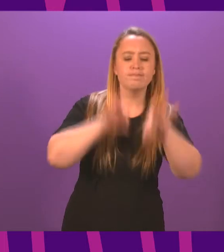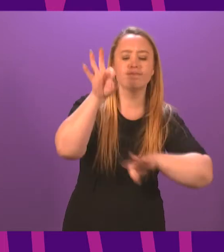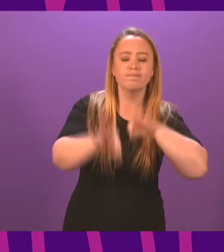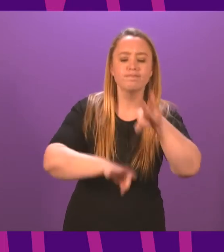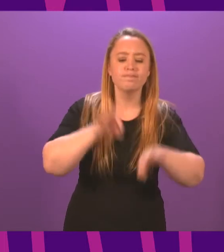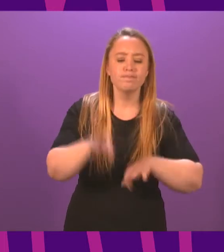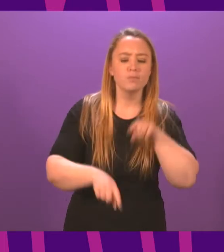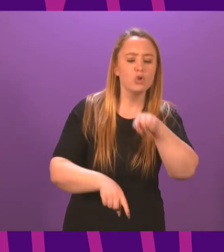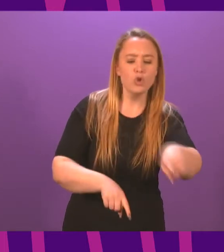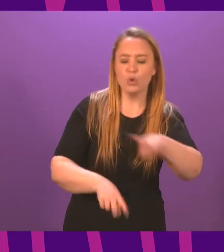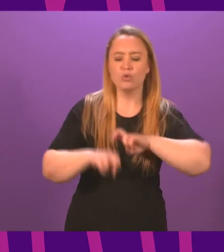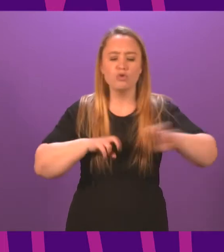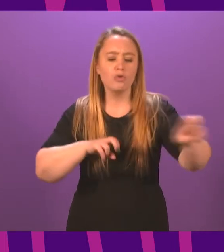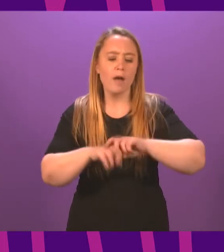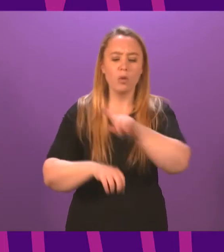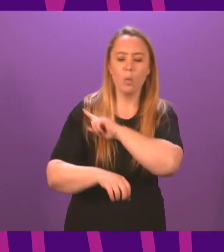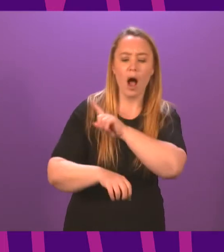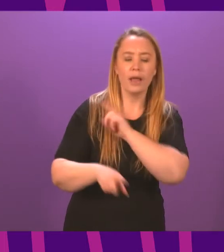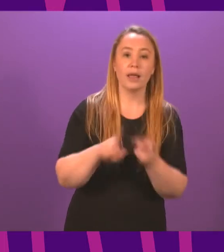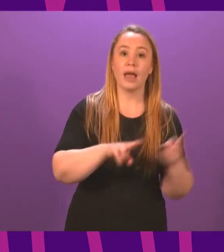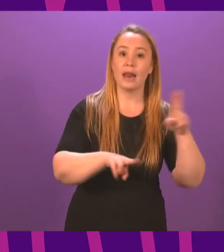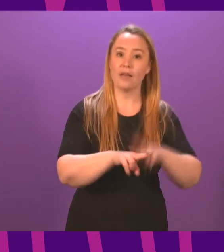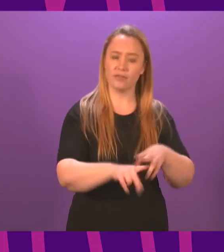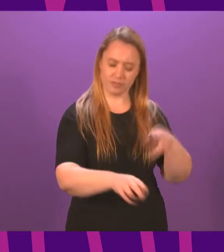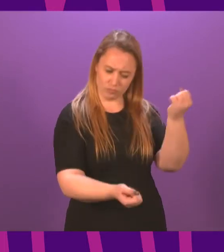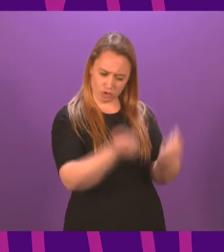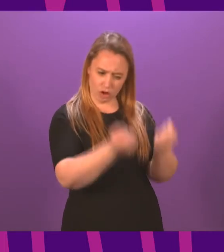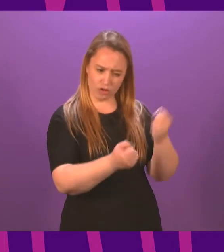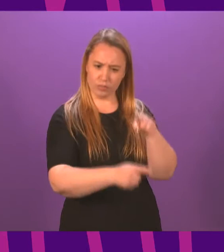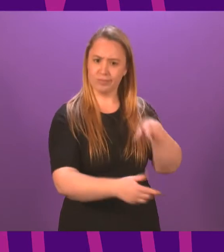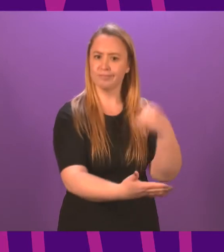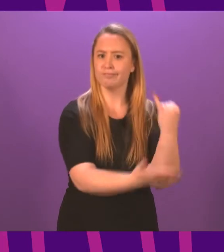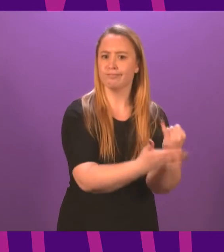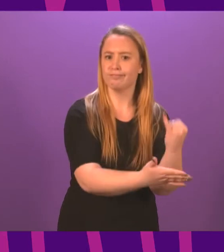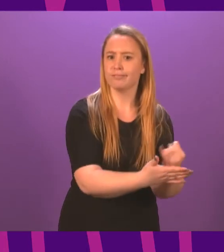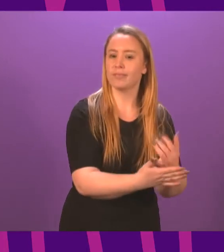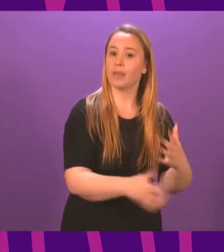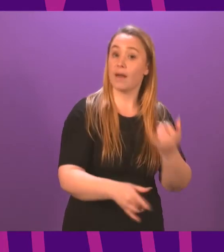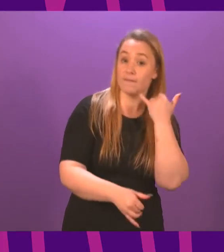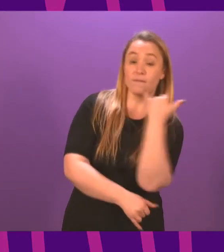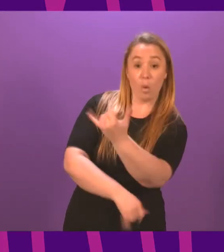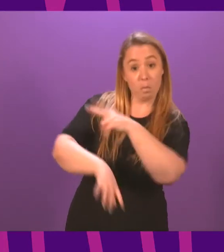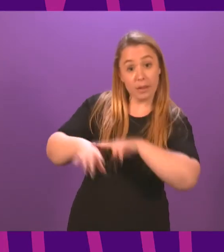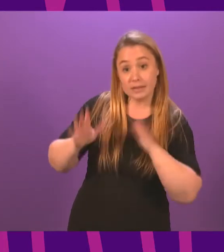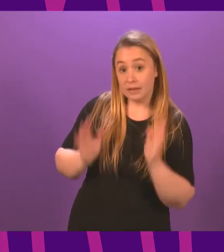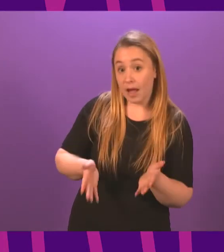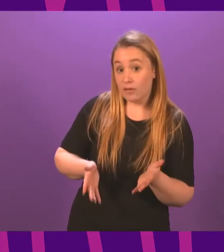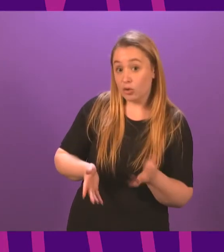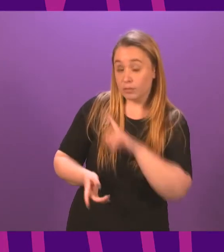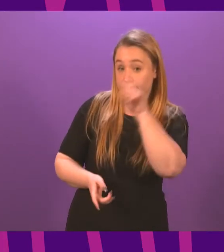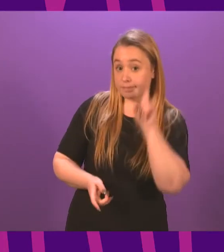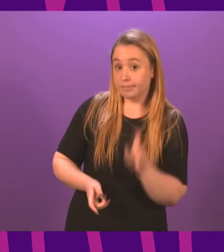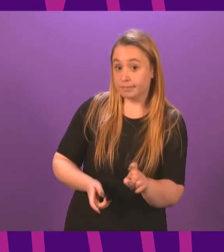reasonable excuse and phone the police if the staff member judges that travel doesn't fall within either the listed or the unlisted